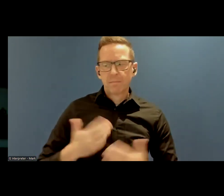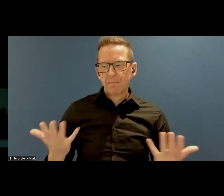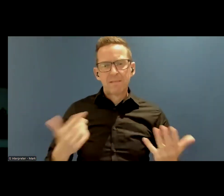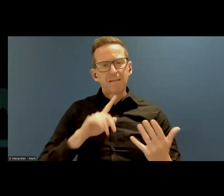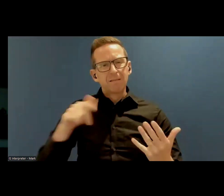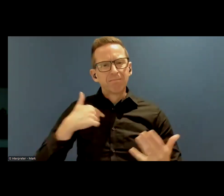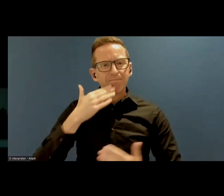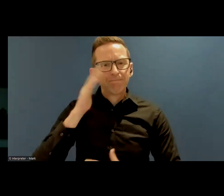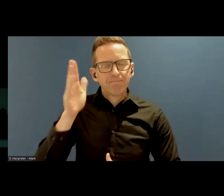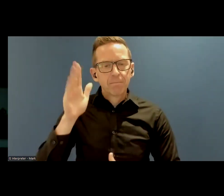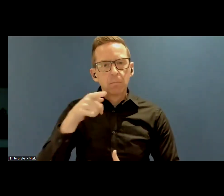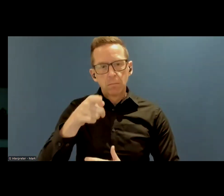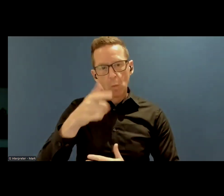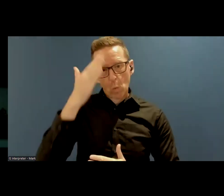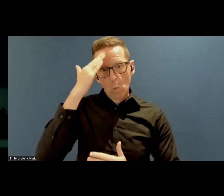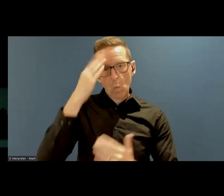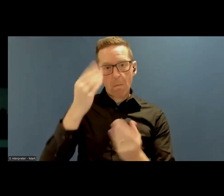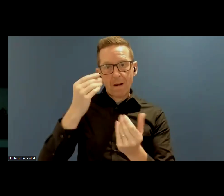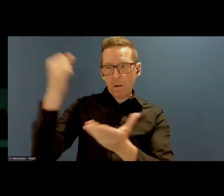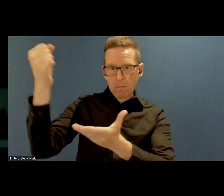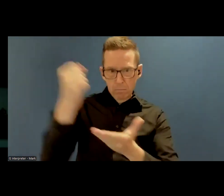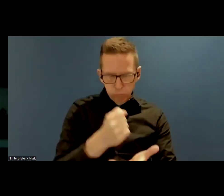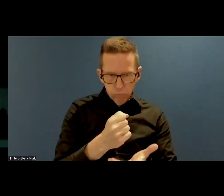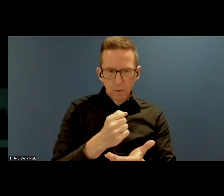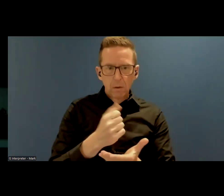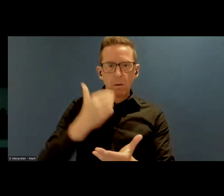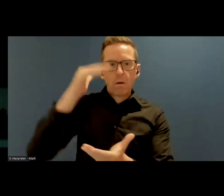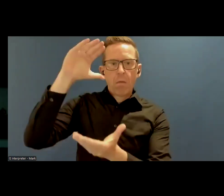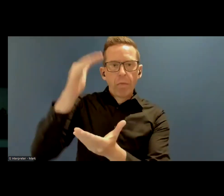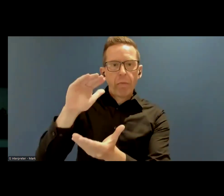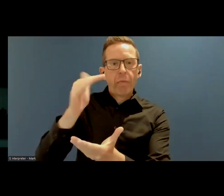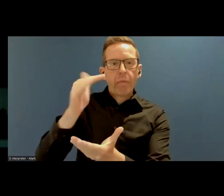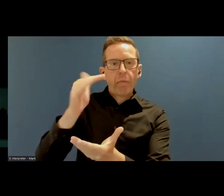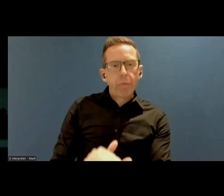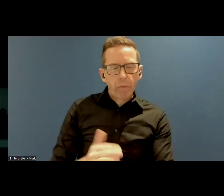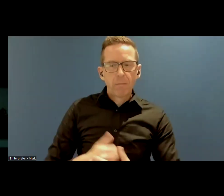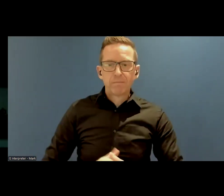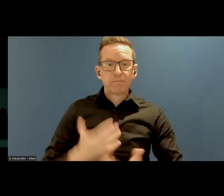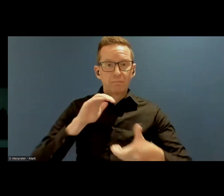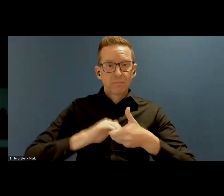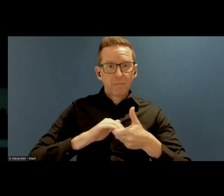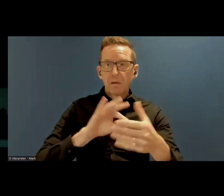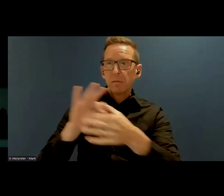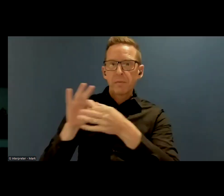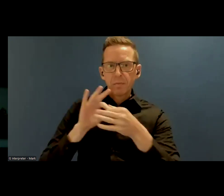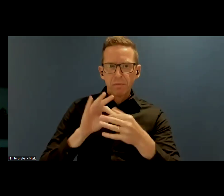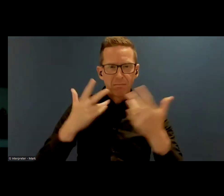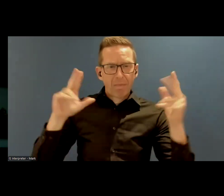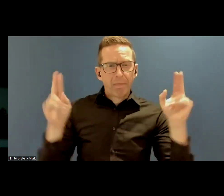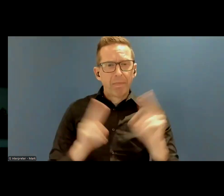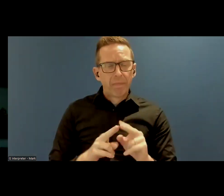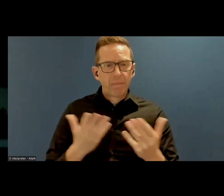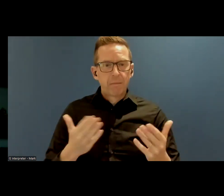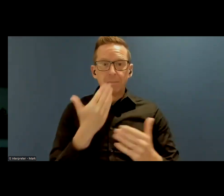budgetary reallocations and shrinking of cooperation for disability rights, we should